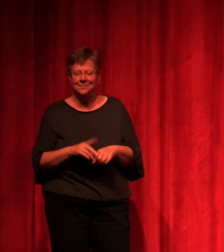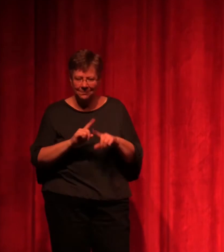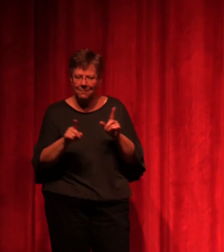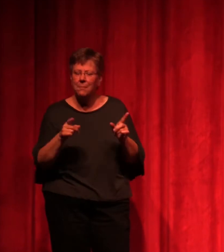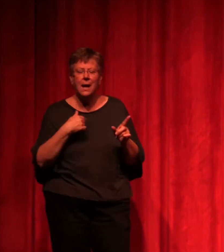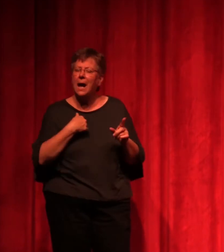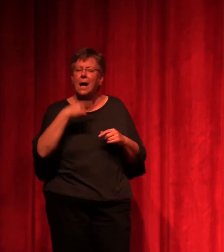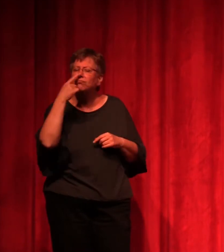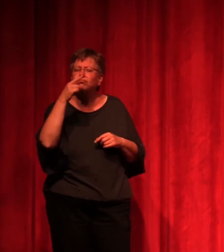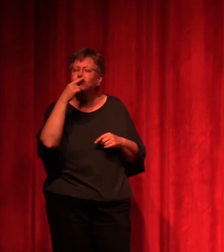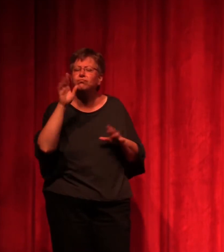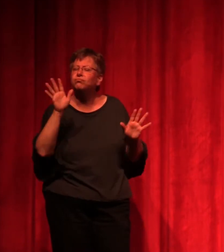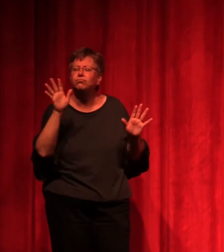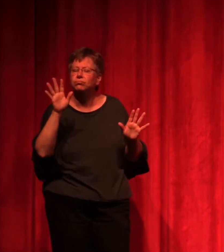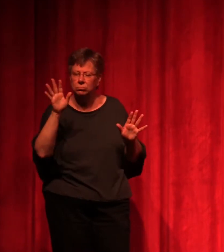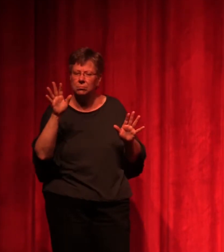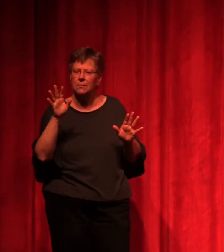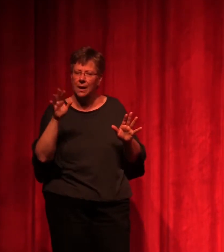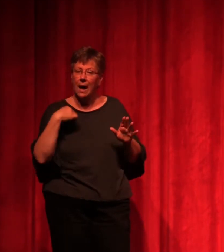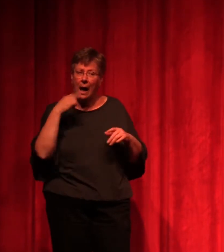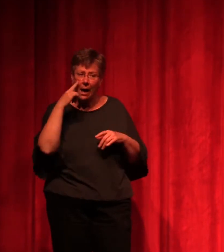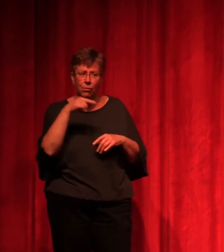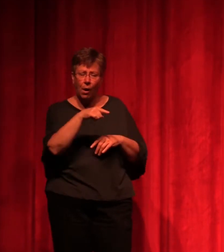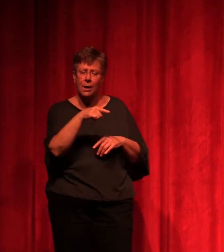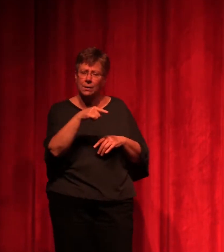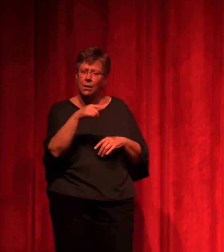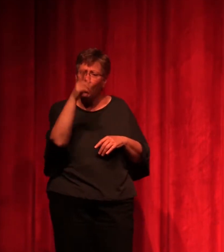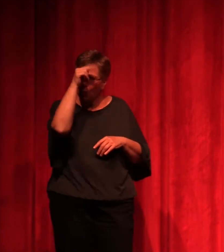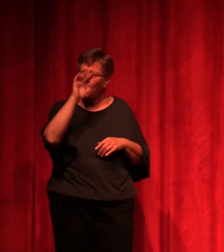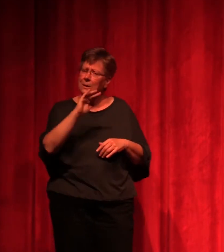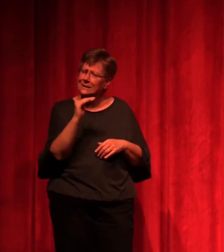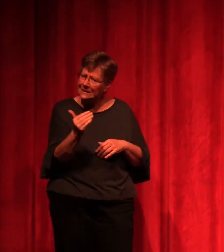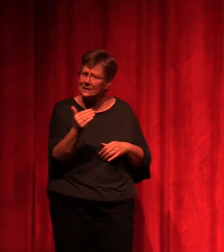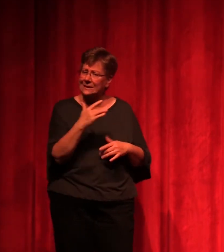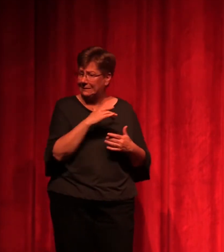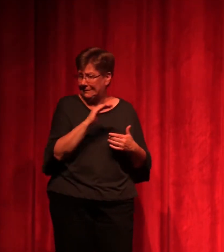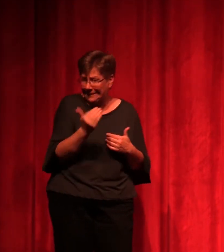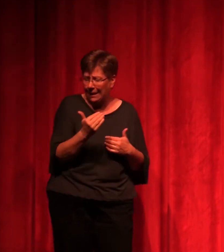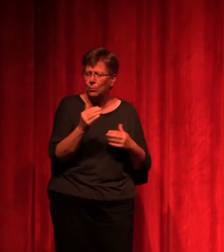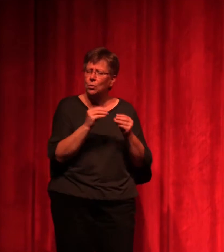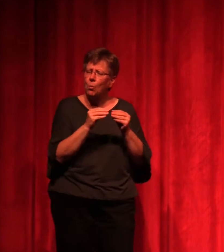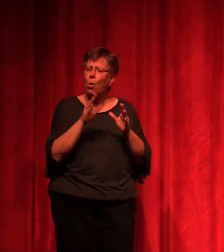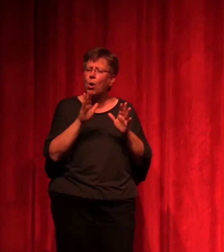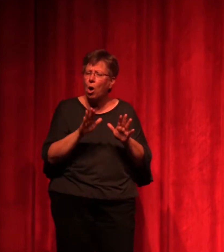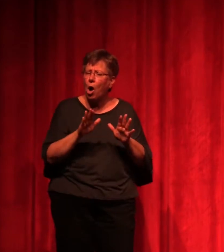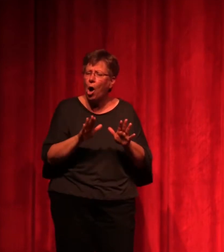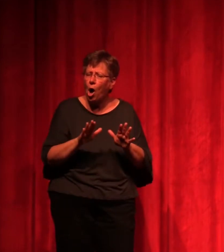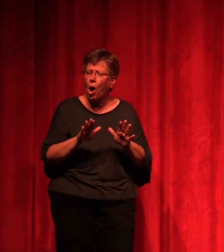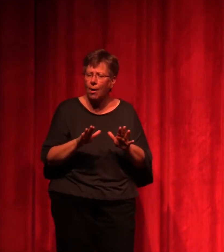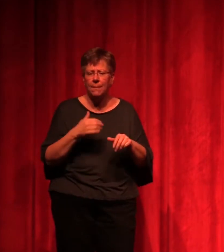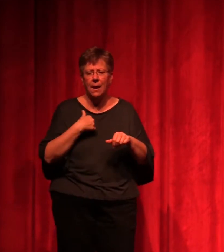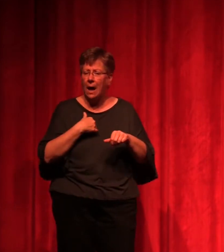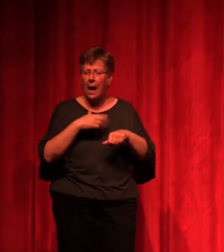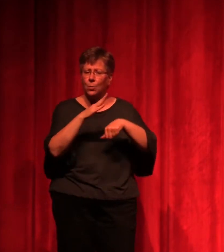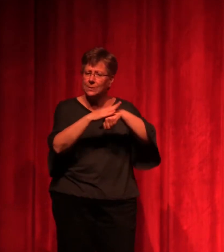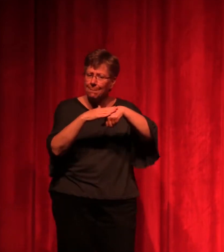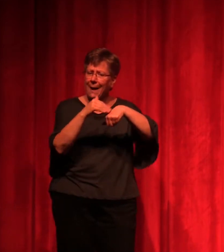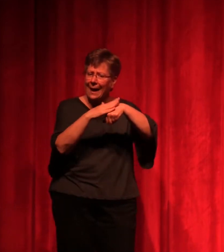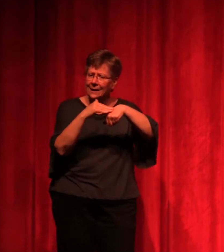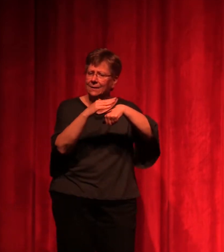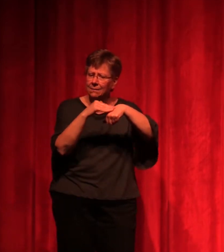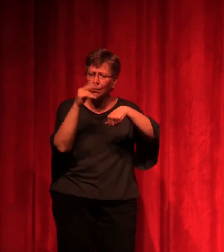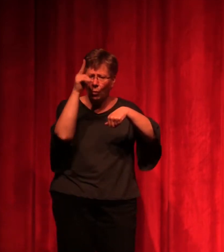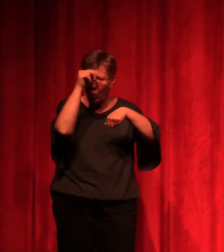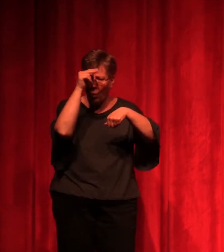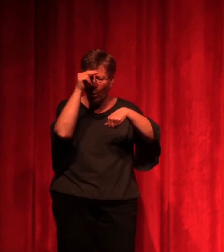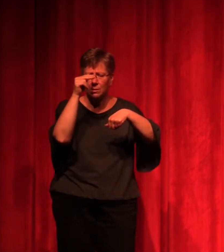But I didn't mind, because as far as I was concerned, this was going pretty well. Like, no one was hurt. I was just standing there petting the horse, and quite a while